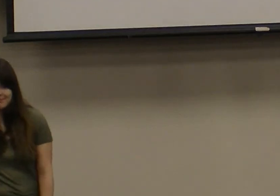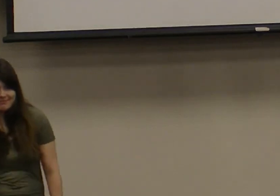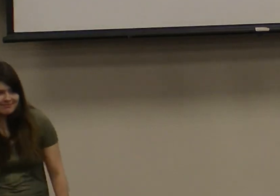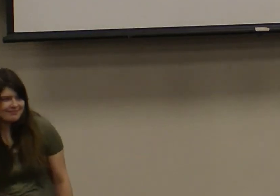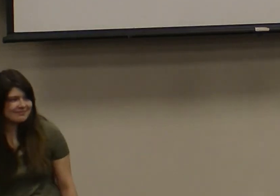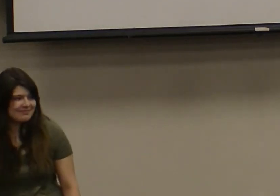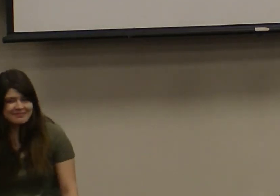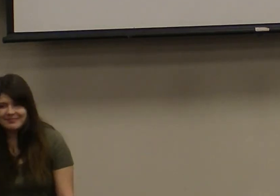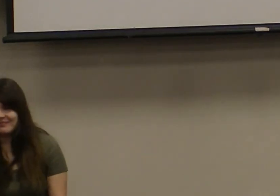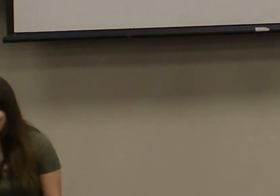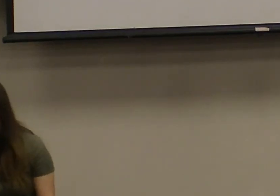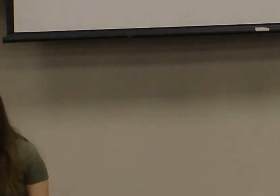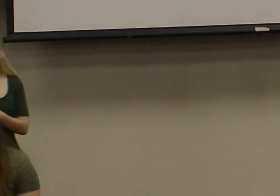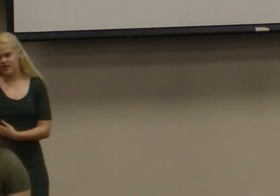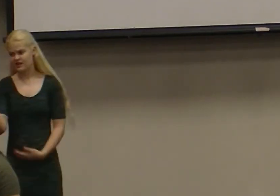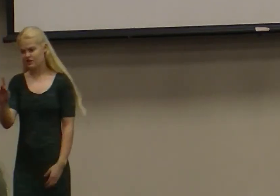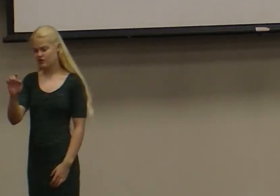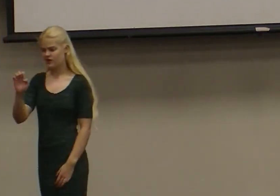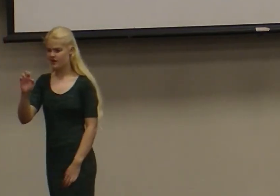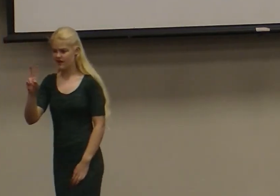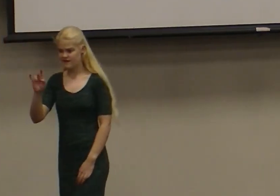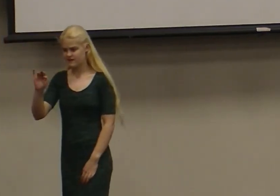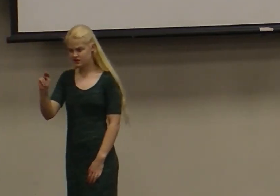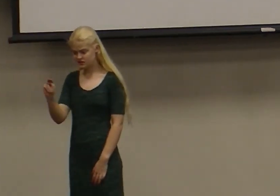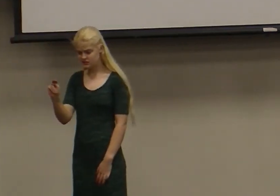Thank you, Kevin.